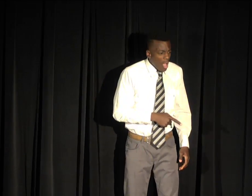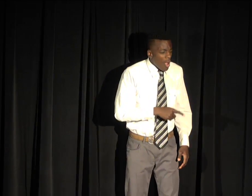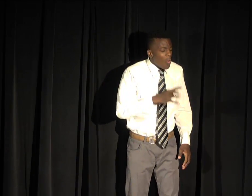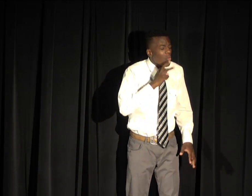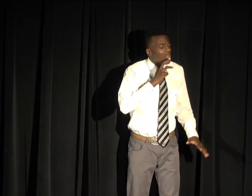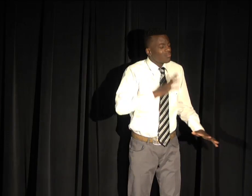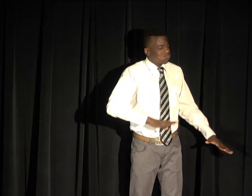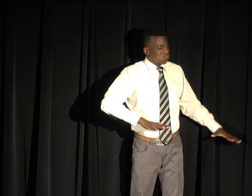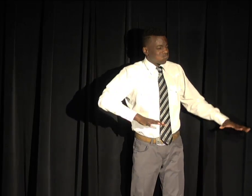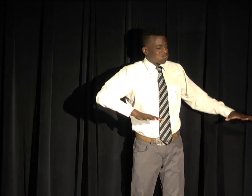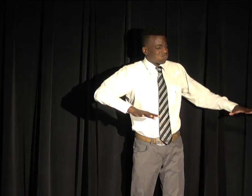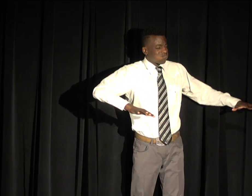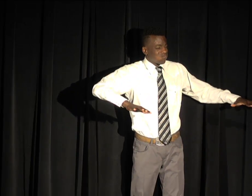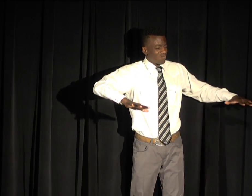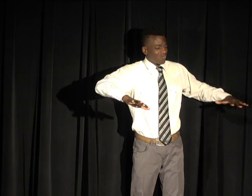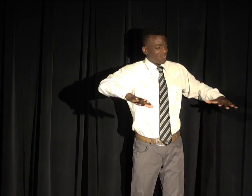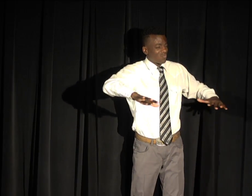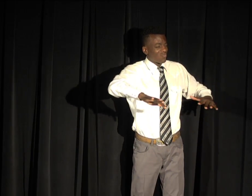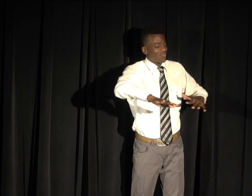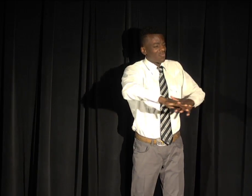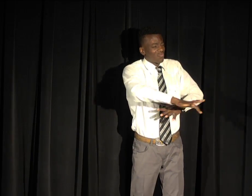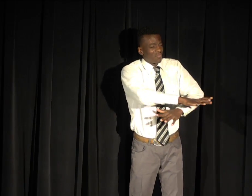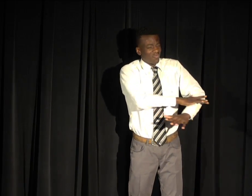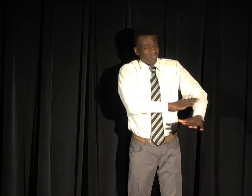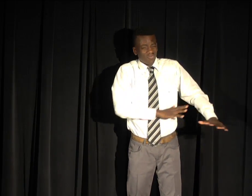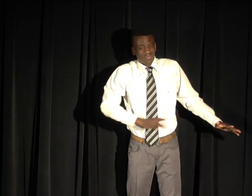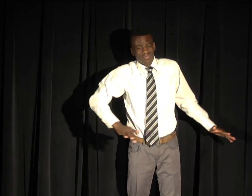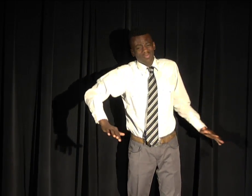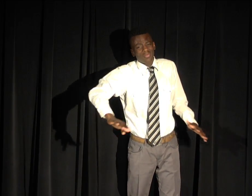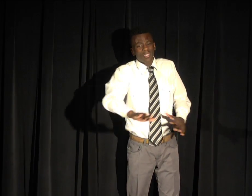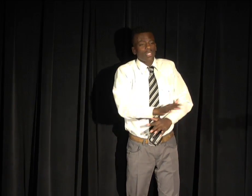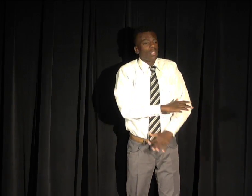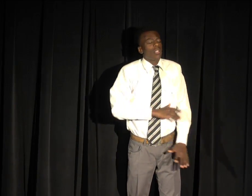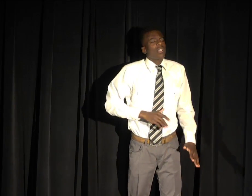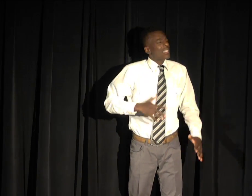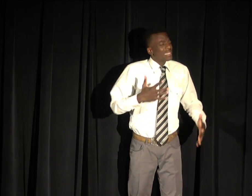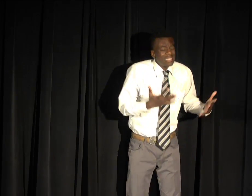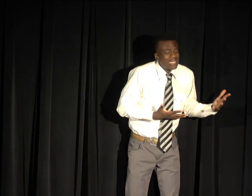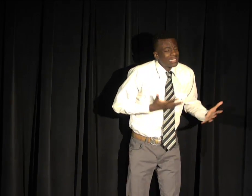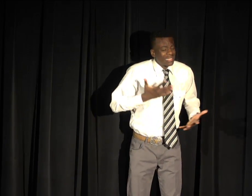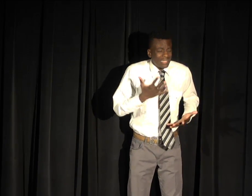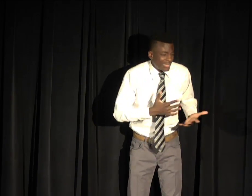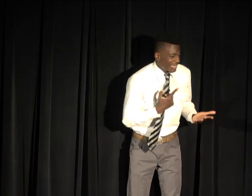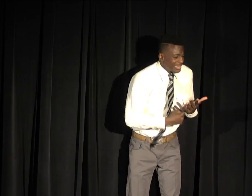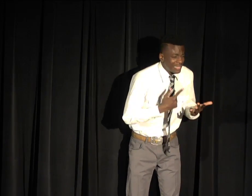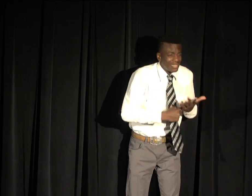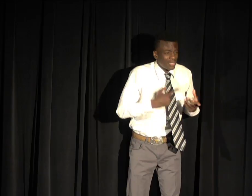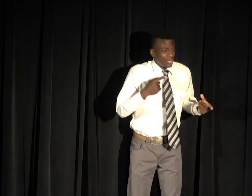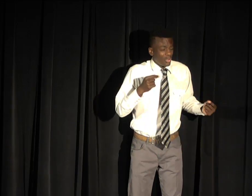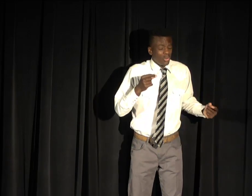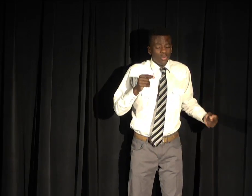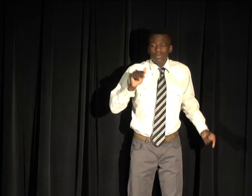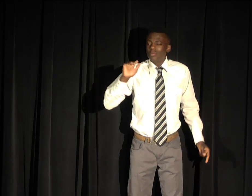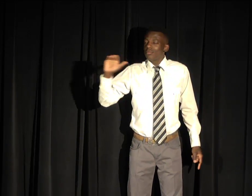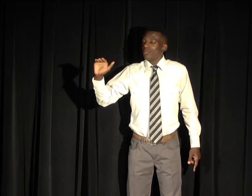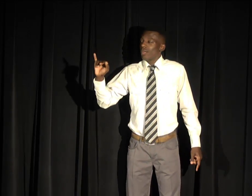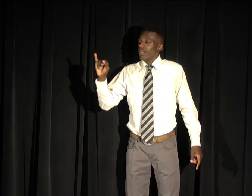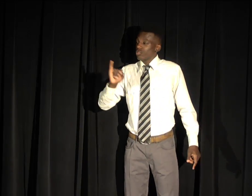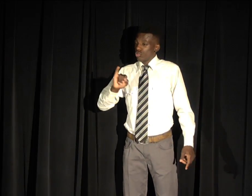They returned home, and they realized everything was flooded. They didn't know what to do.